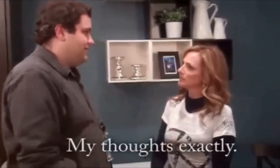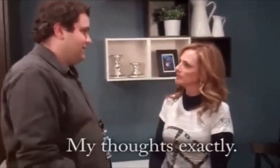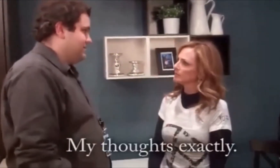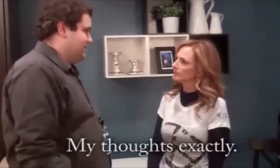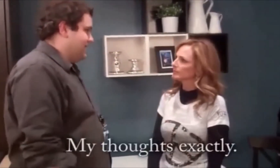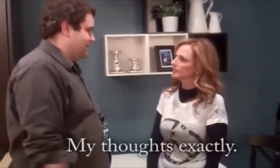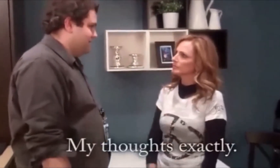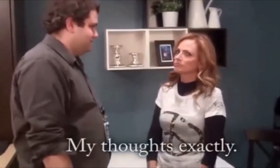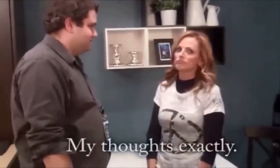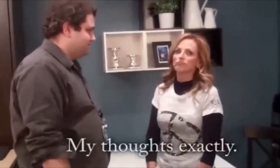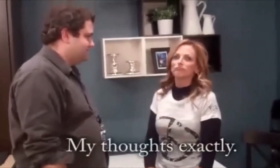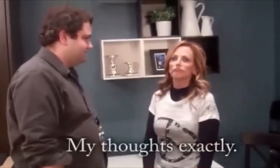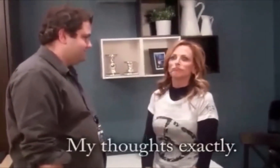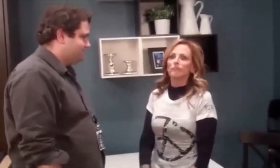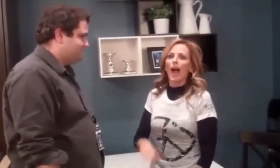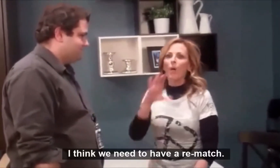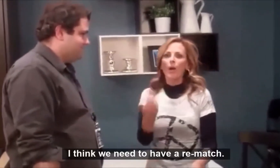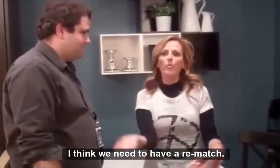My thoughts exactly.